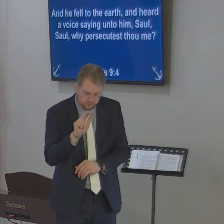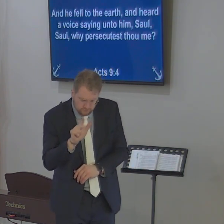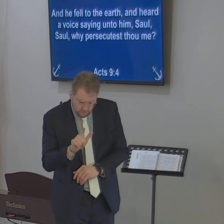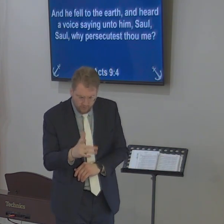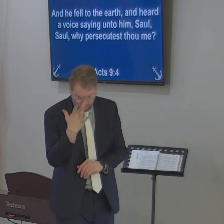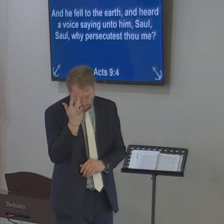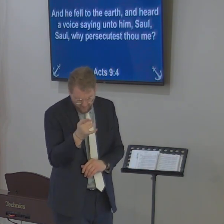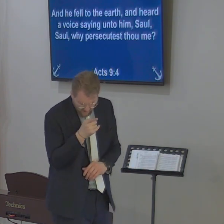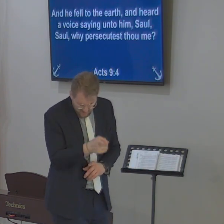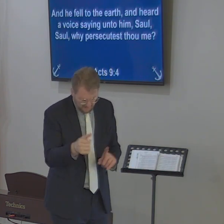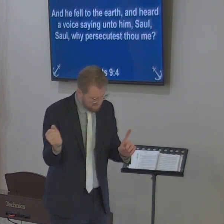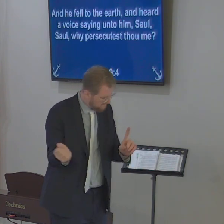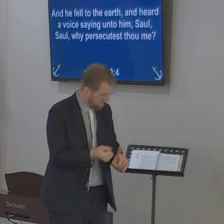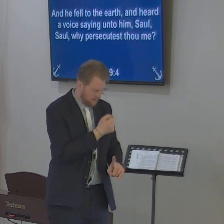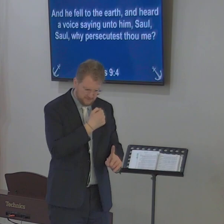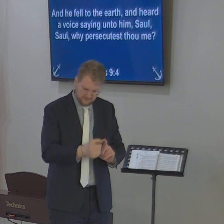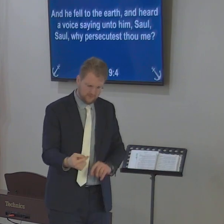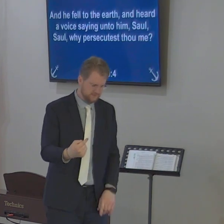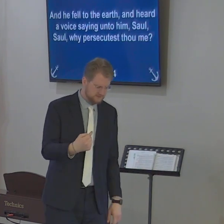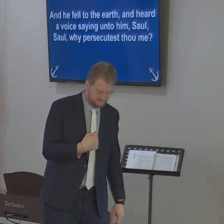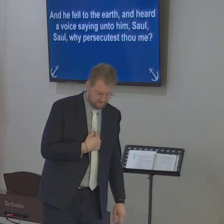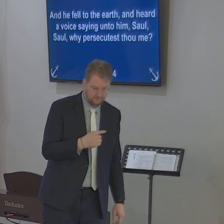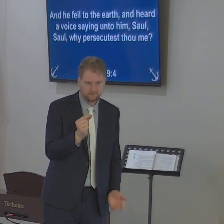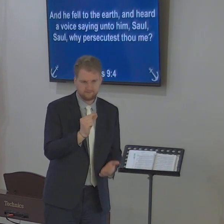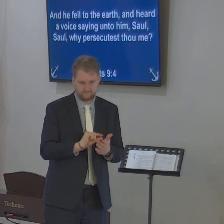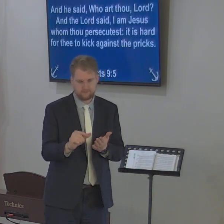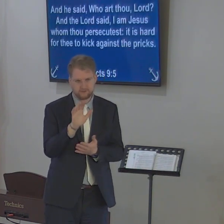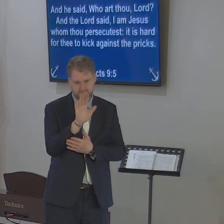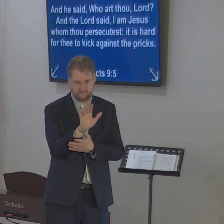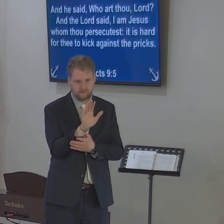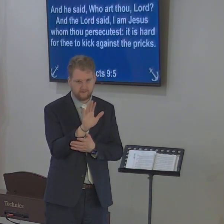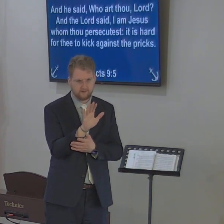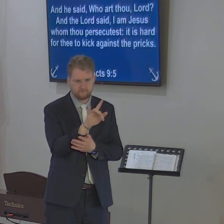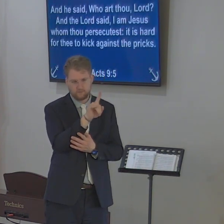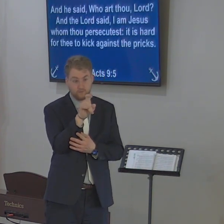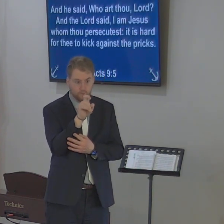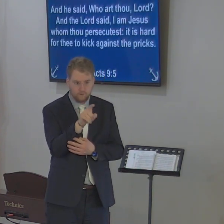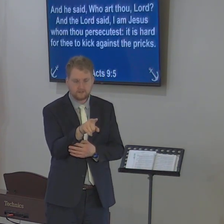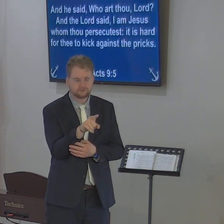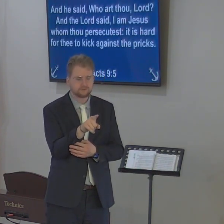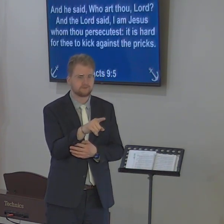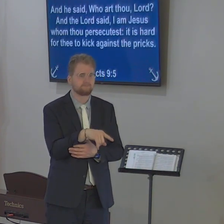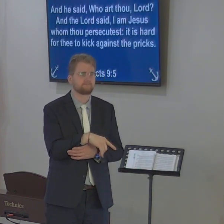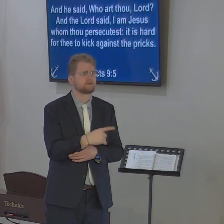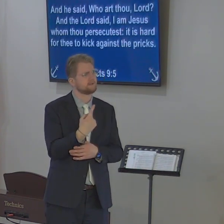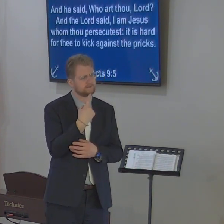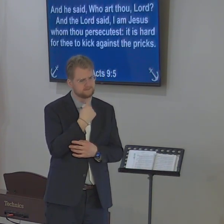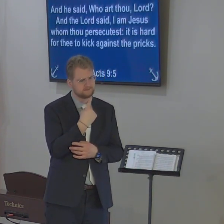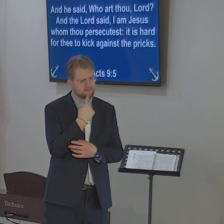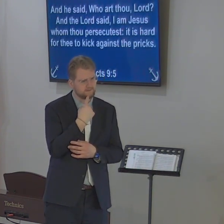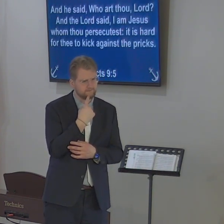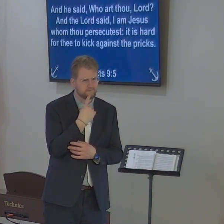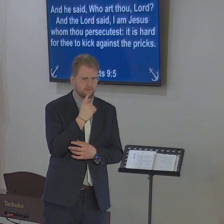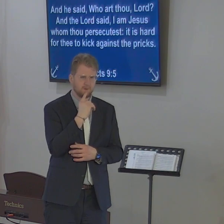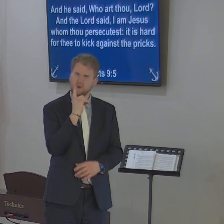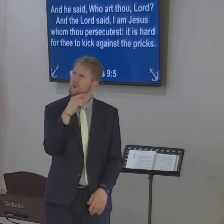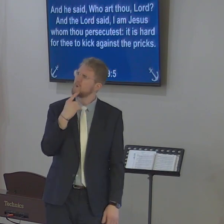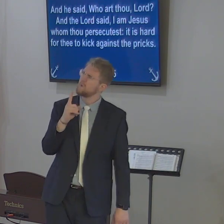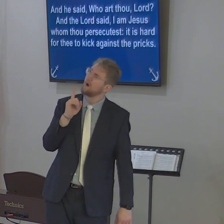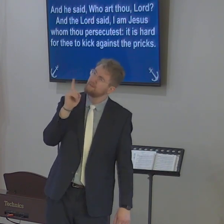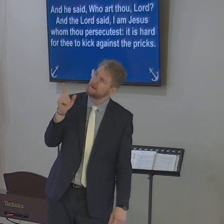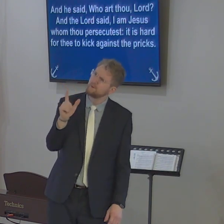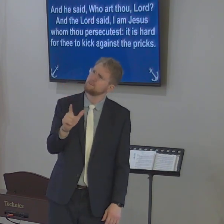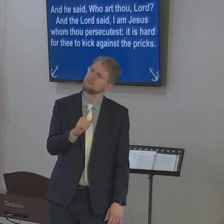why persecutest thou me? Verse 5, where we get our question from. And he said, who art thou,